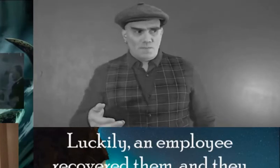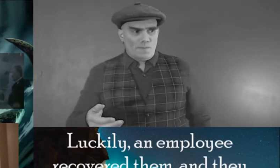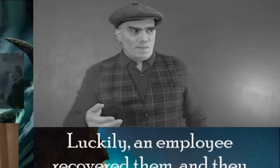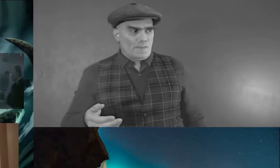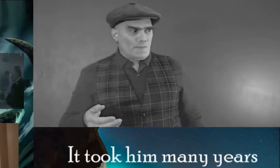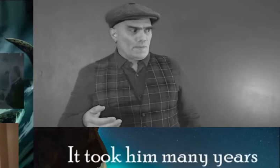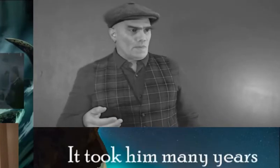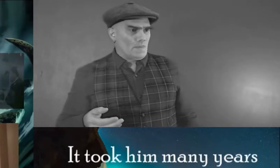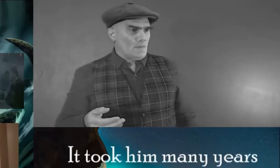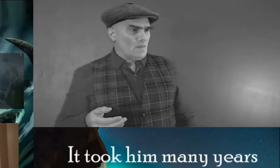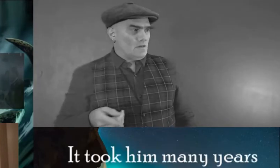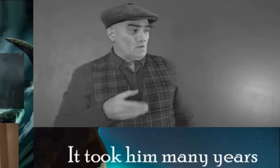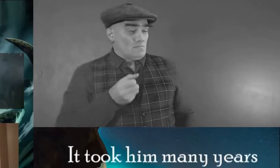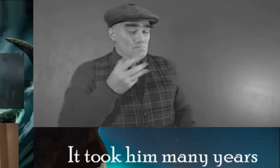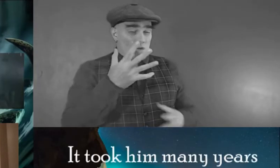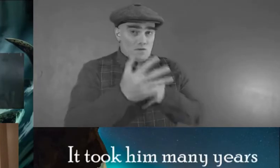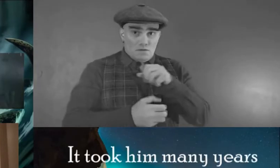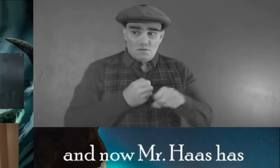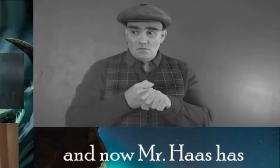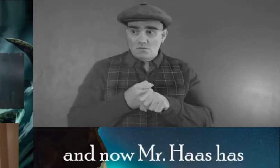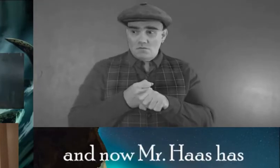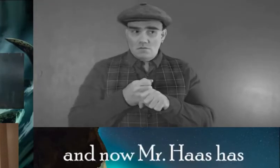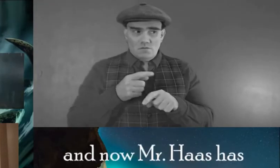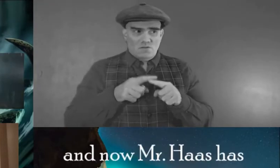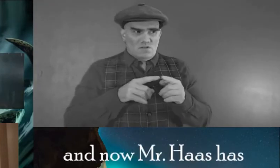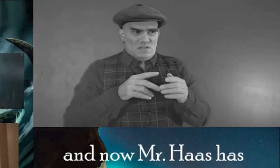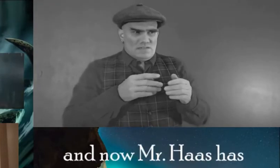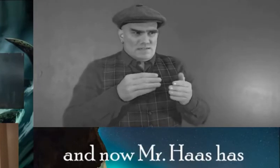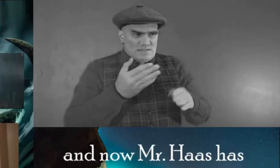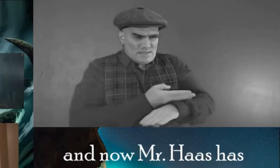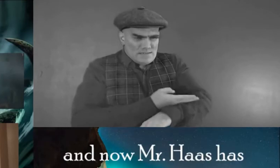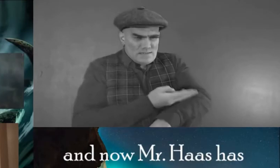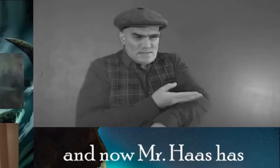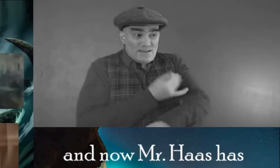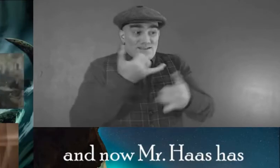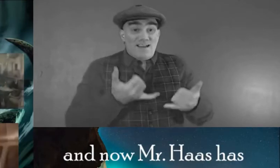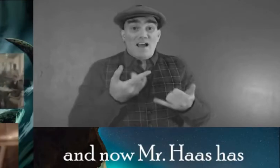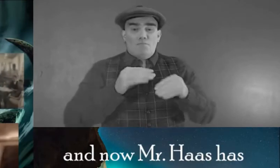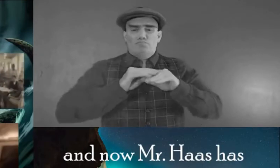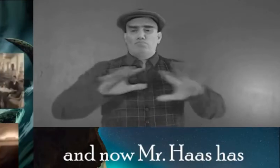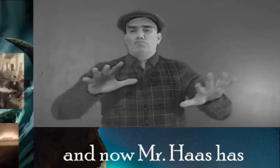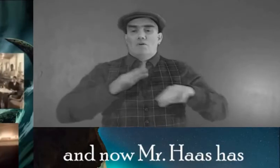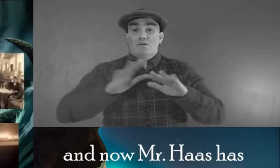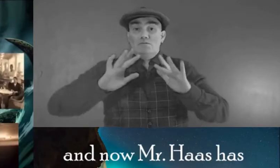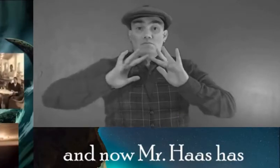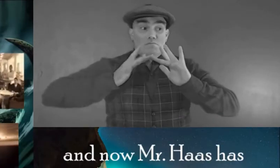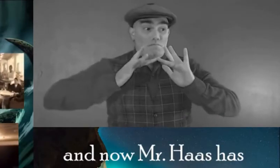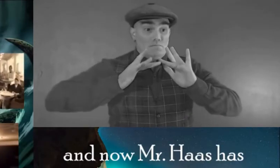them. It took him many years to restore the documents, and now Mr. Haas has released them